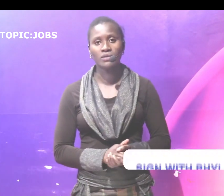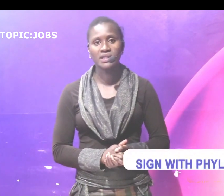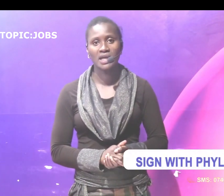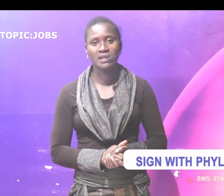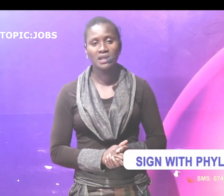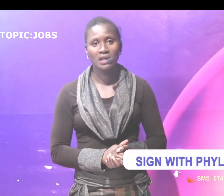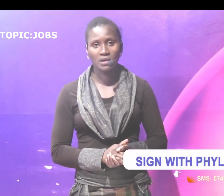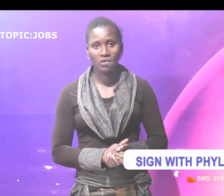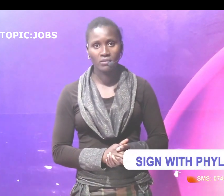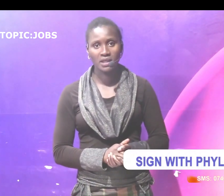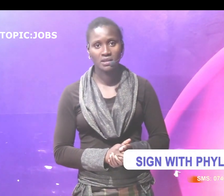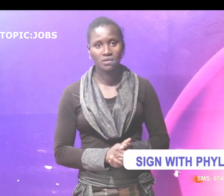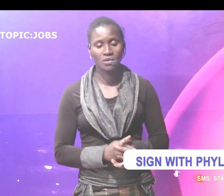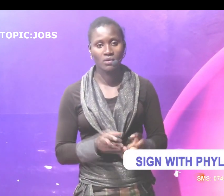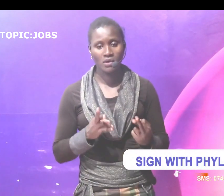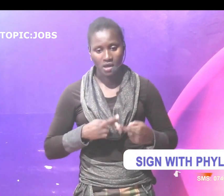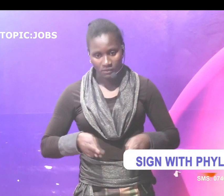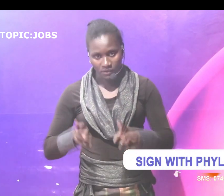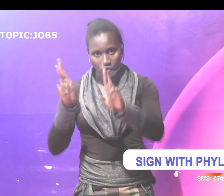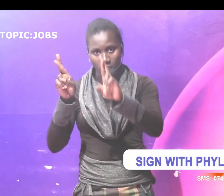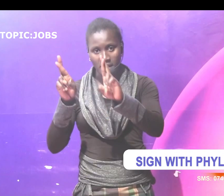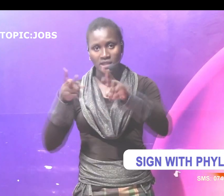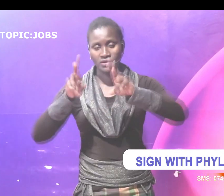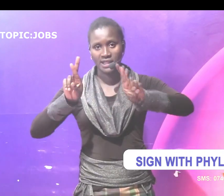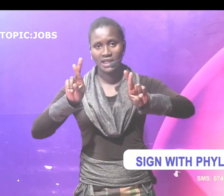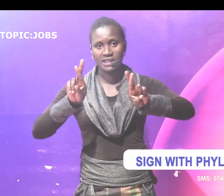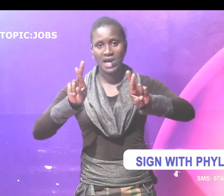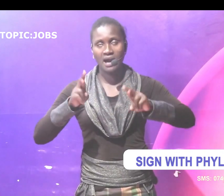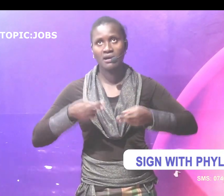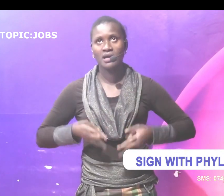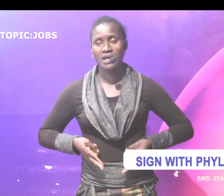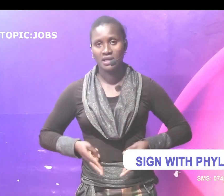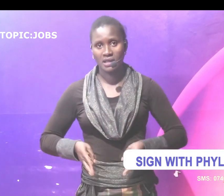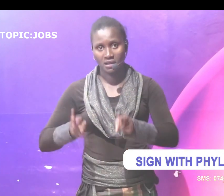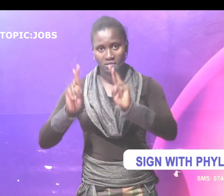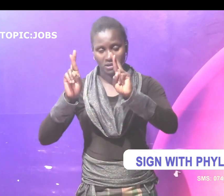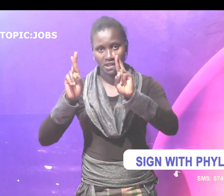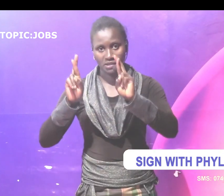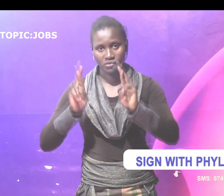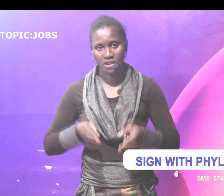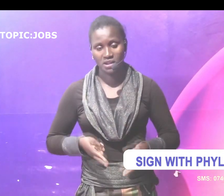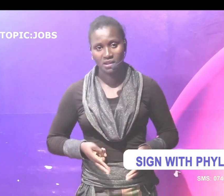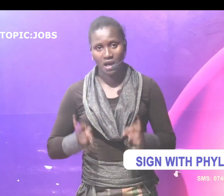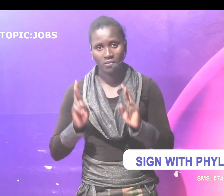sign recommend? So recommend, using letter R, and then just push it upward, like